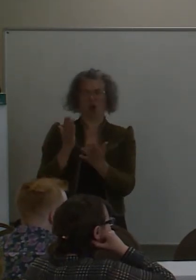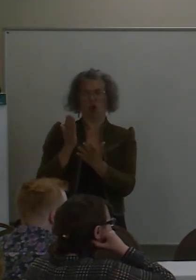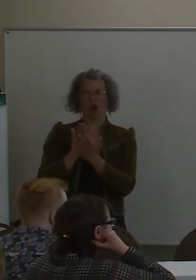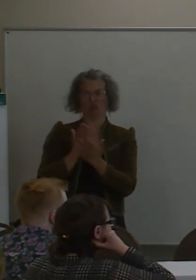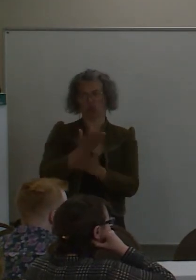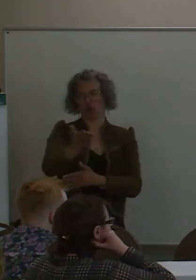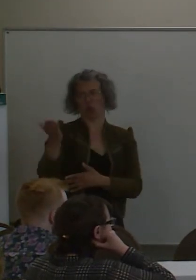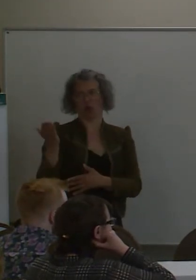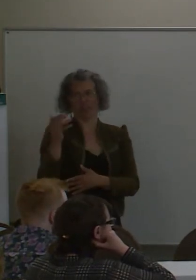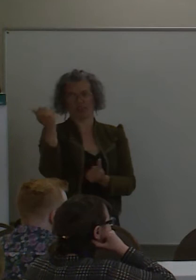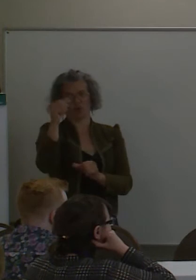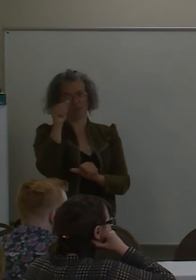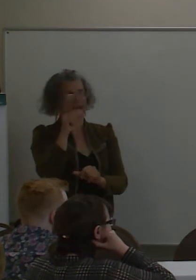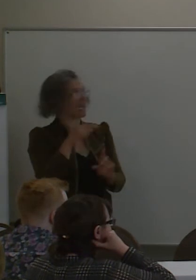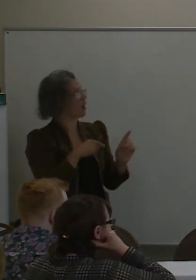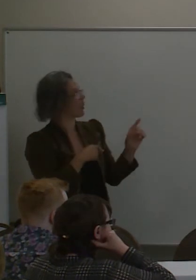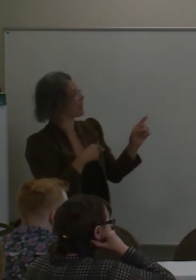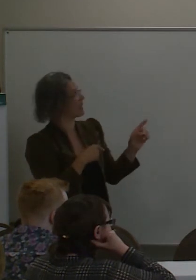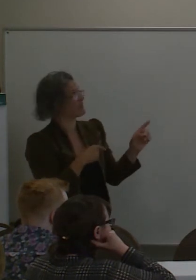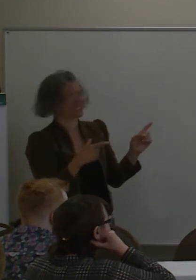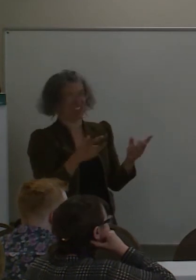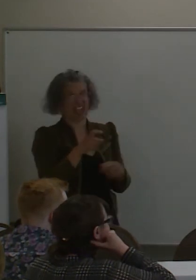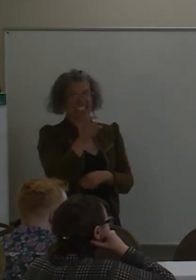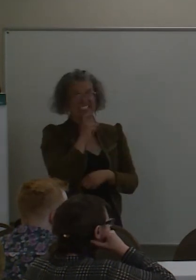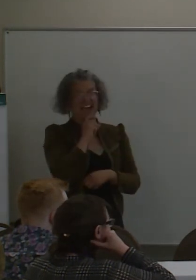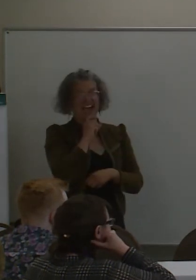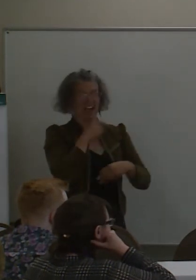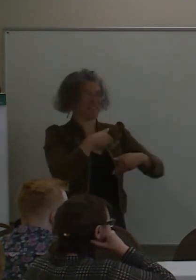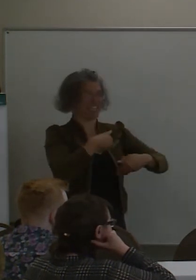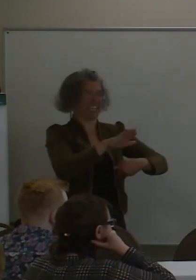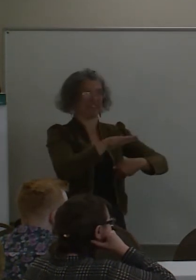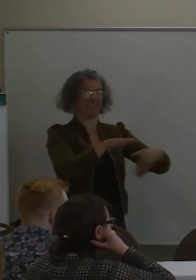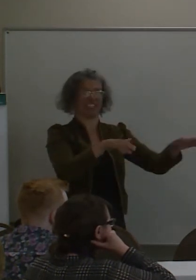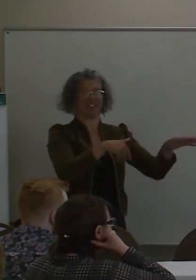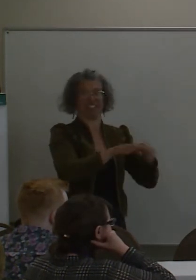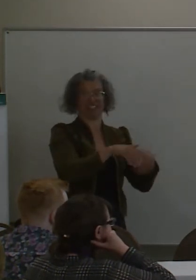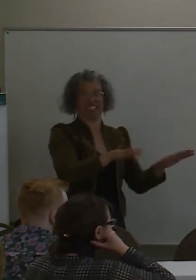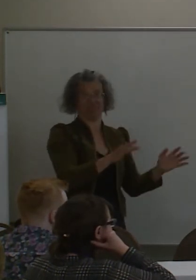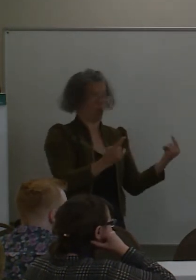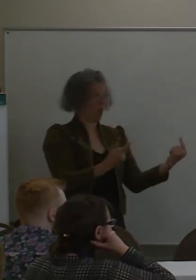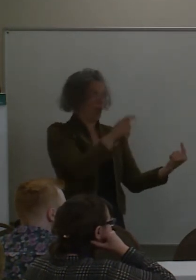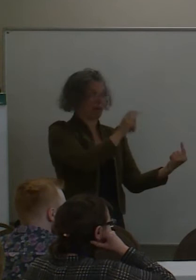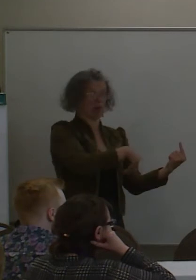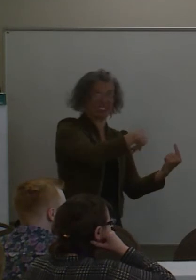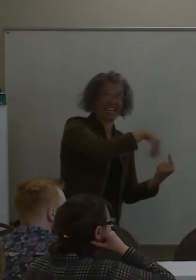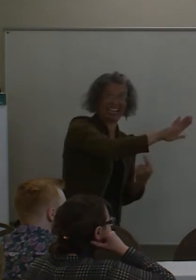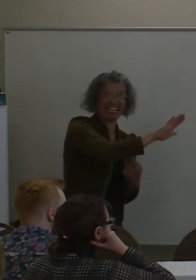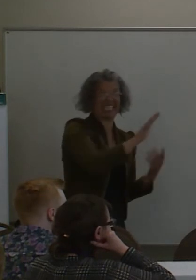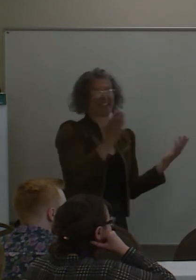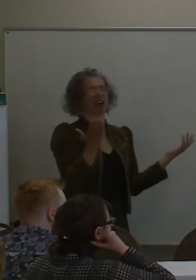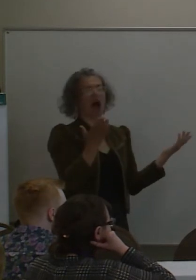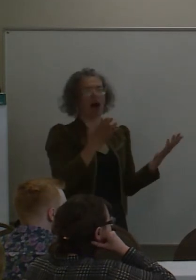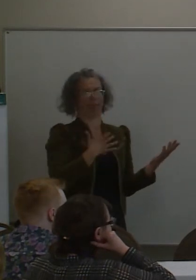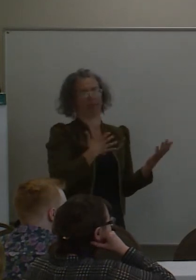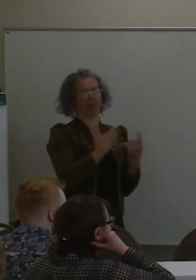them. So we had a lot of staff movement, and when you consider how small our team is, one person leaving that team makes a